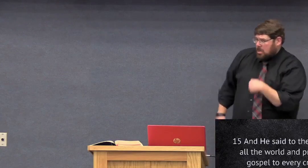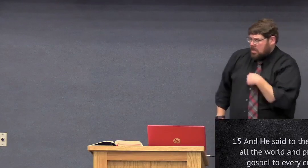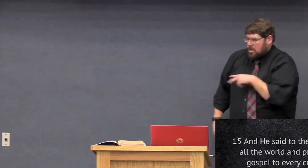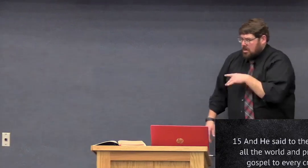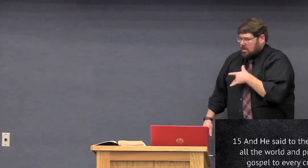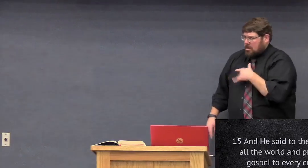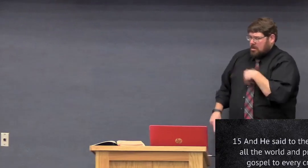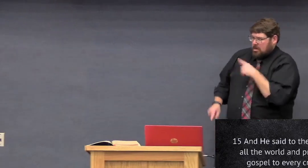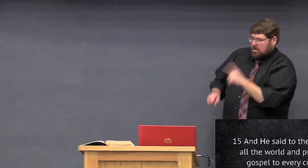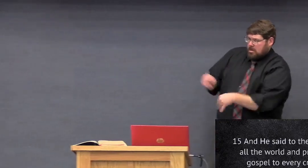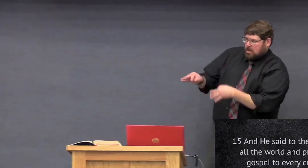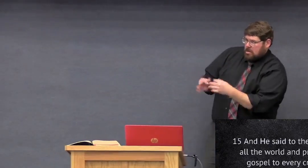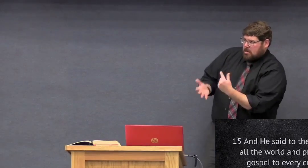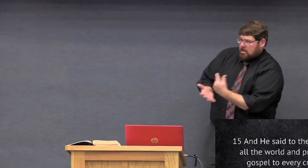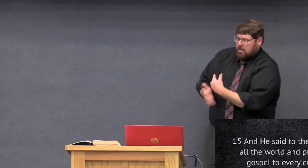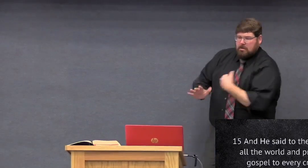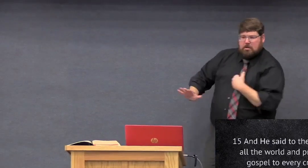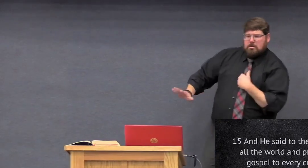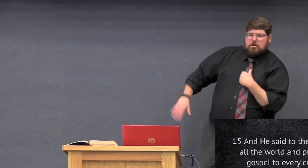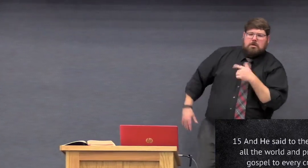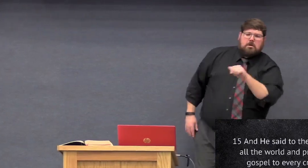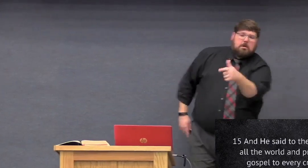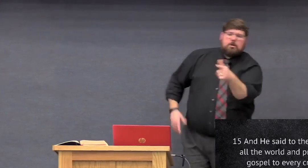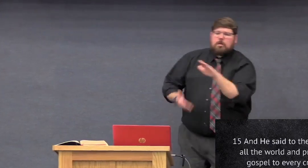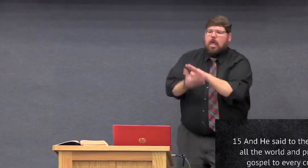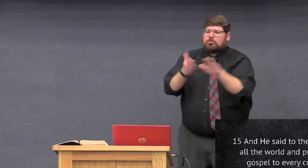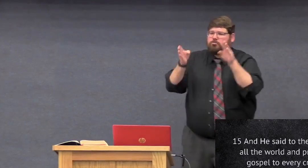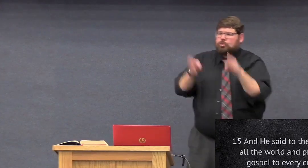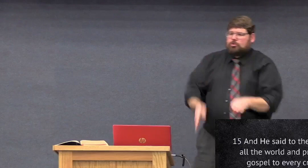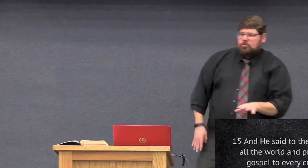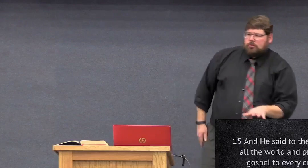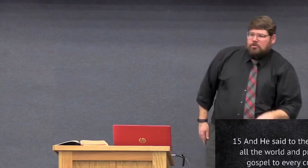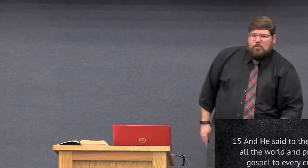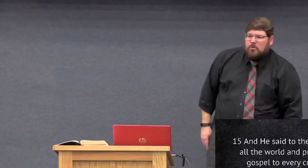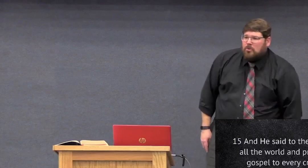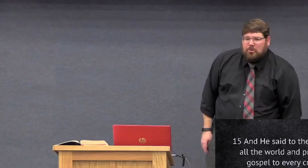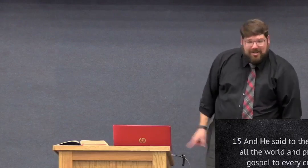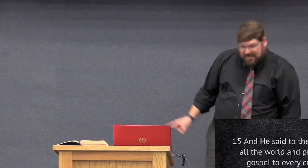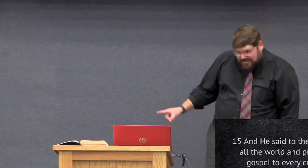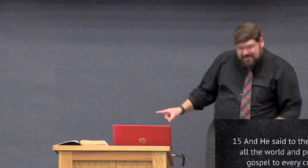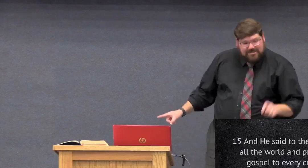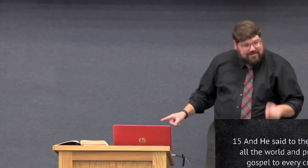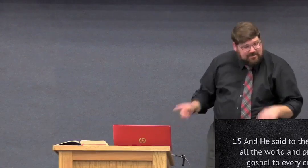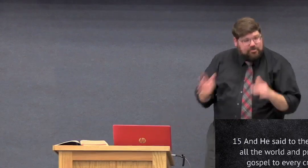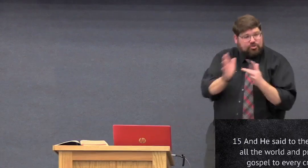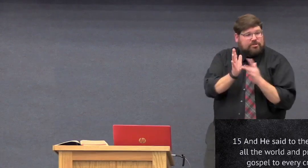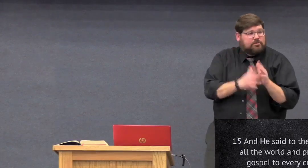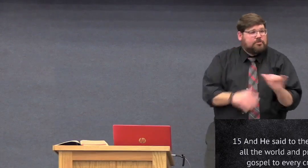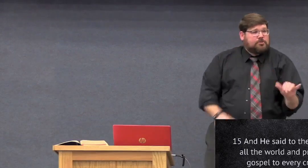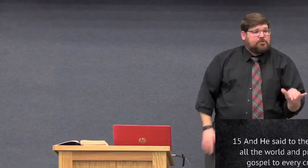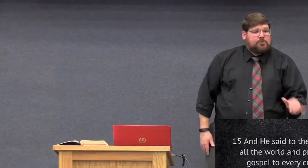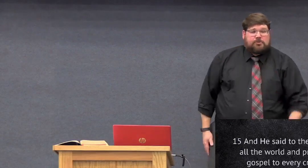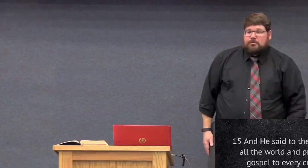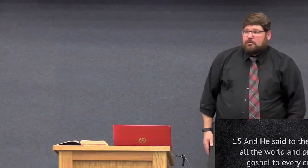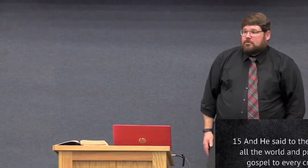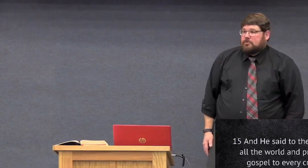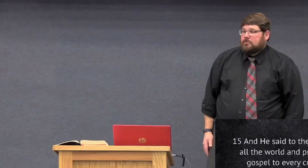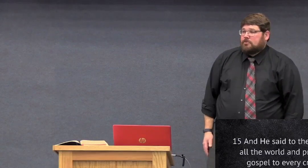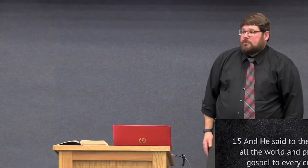You don't say, well, I don't know that that person is a good person. I'm not going to like explain the gospel to this person over here. No, this person needs Jesus